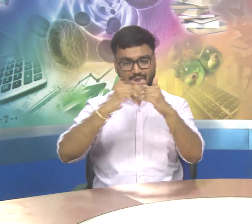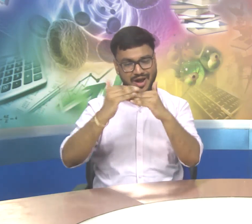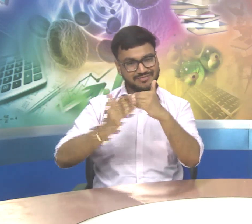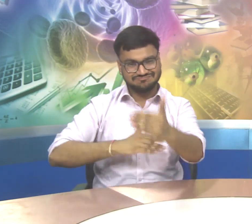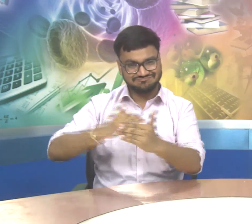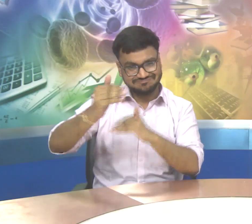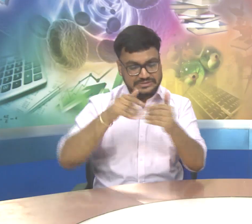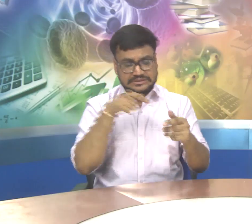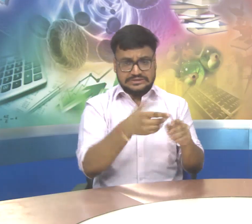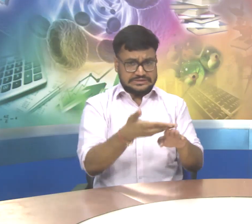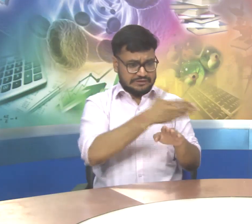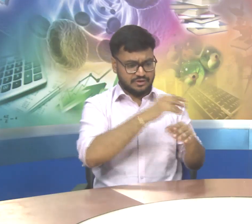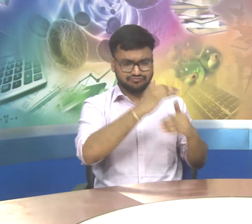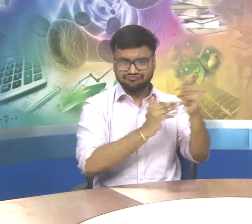Next is industrialization.